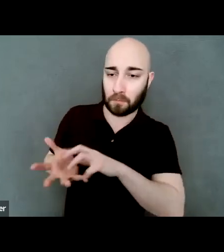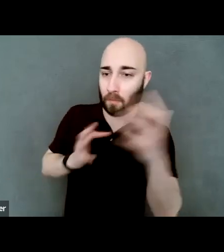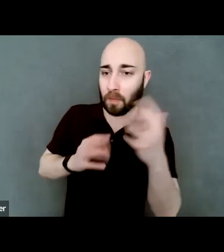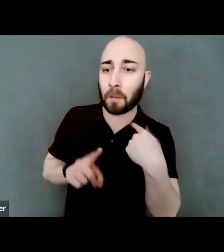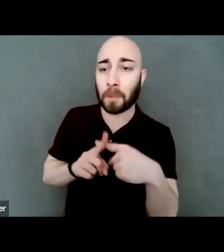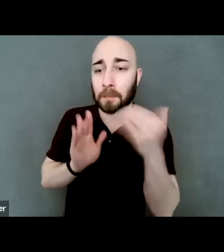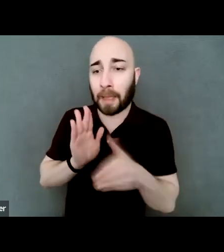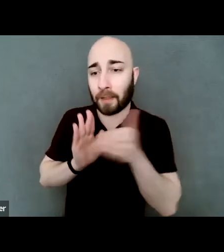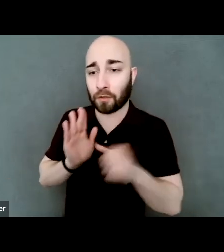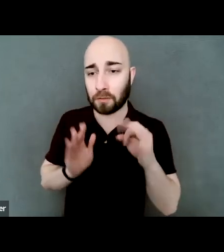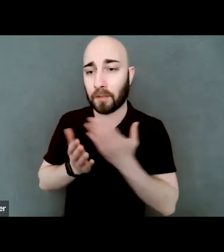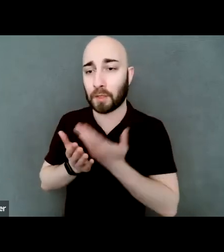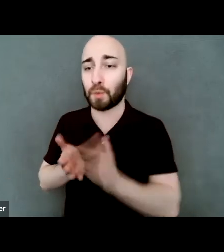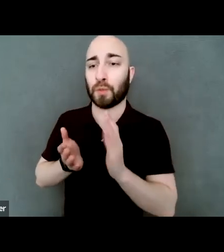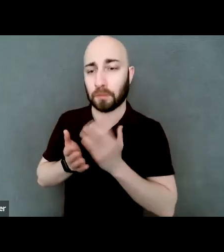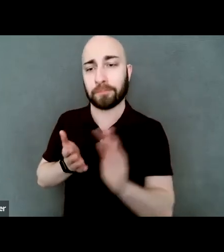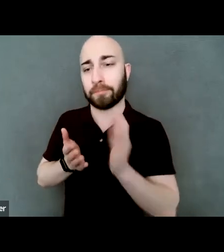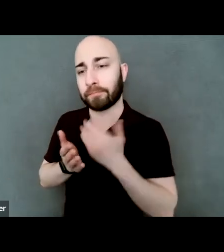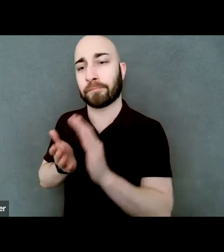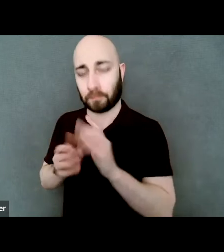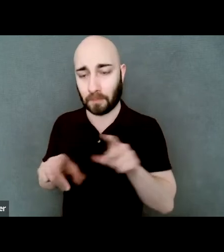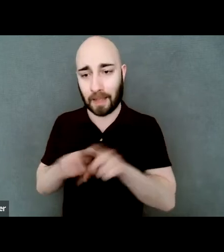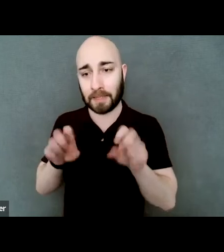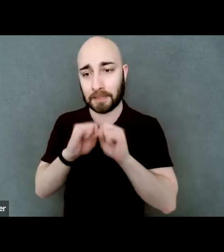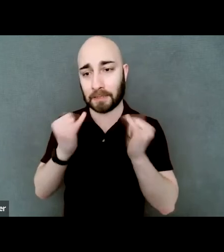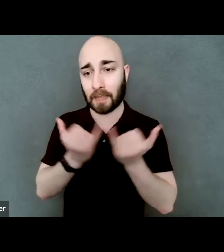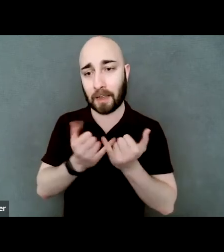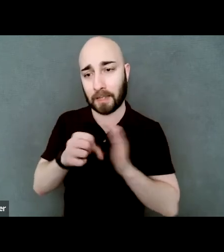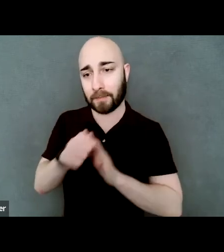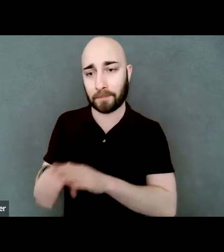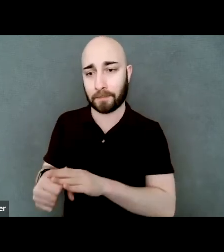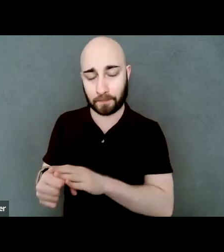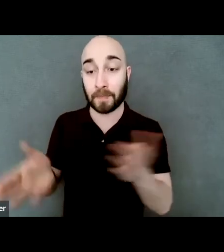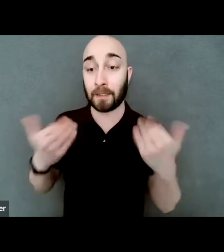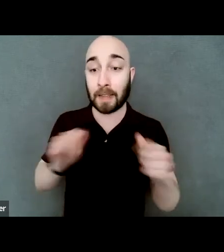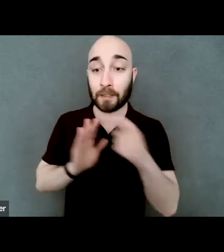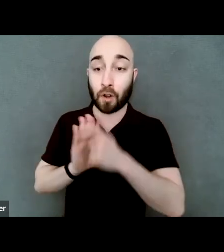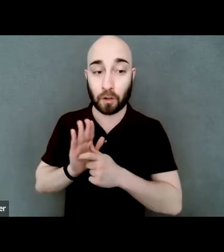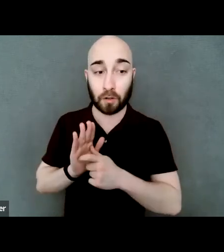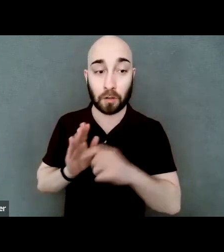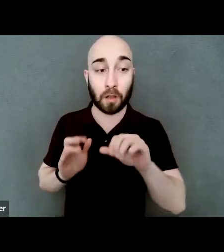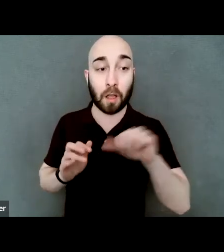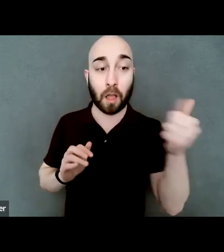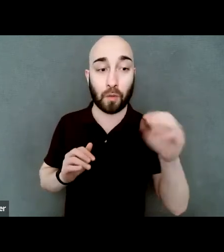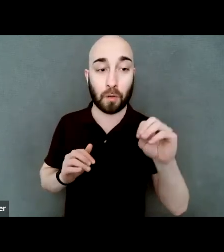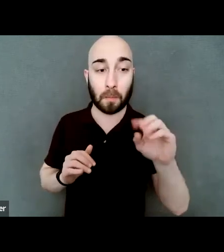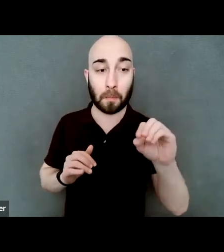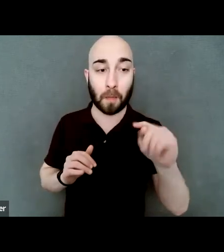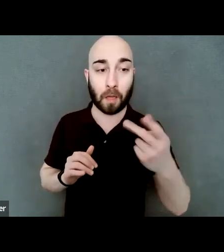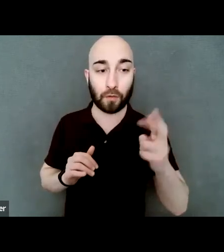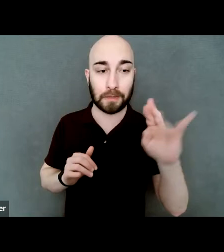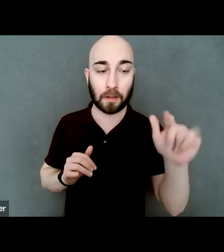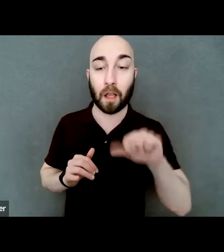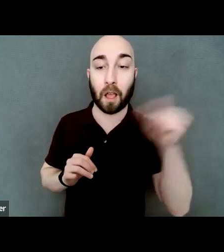patterns of exclusion that exist in society. The next article was Other Mothering as a Framework for